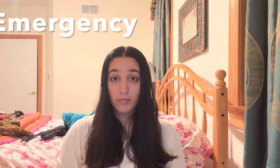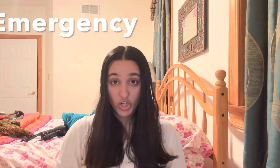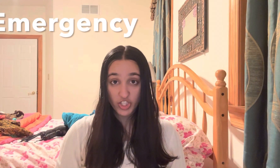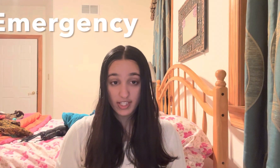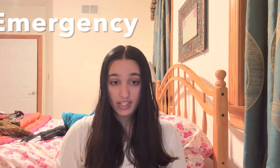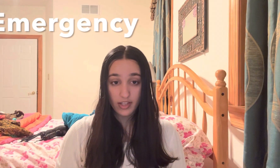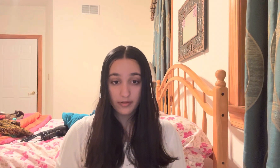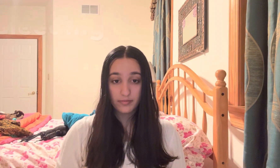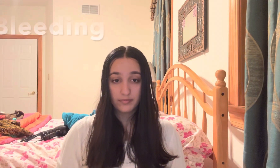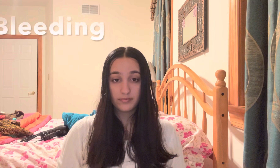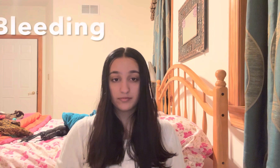Emergency.